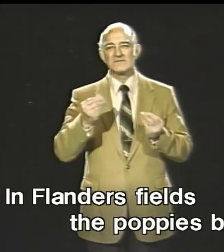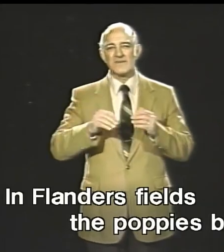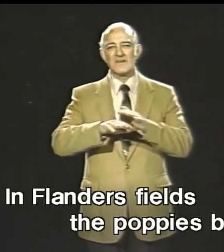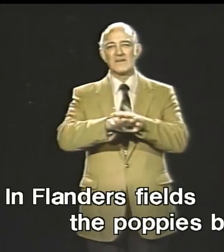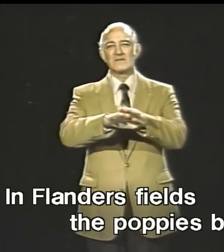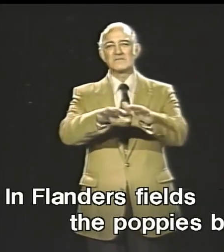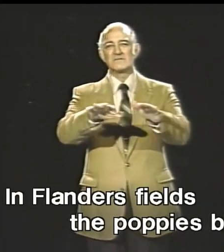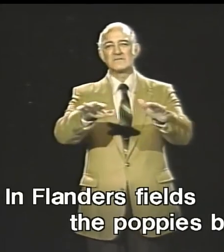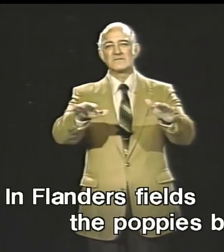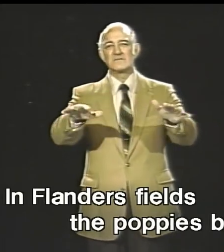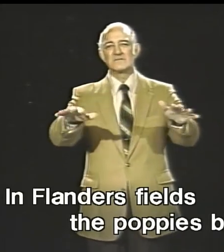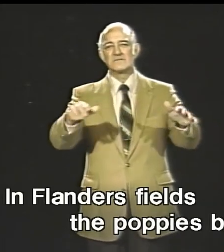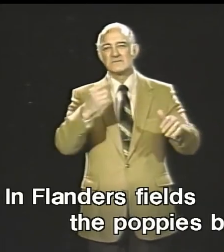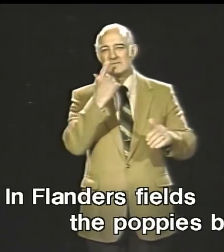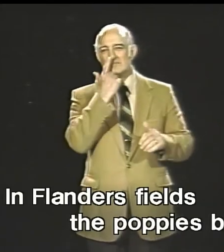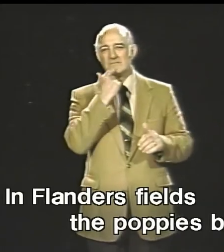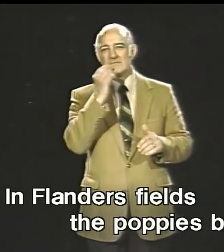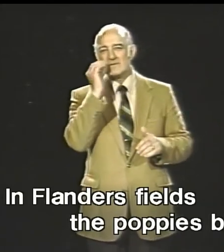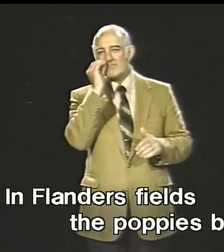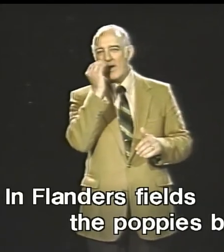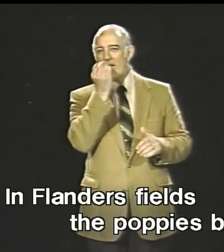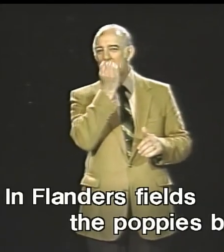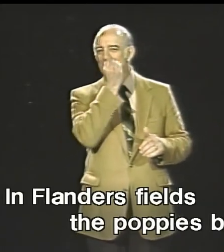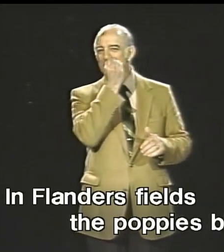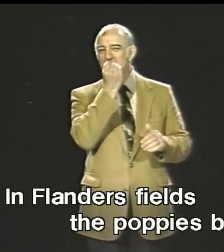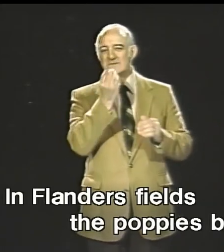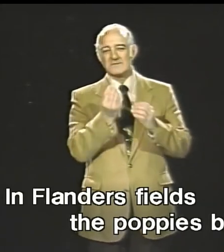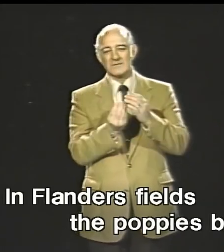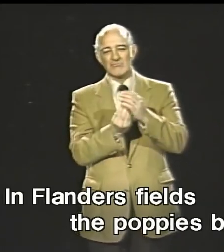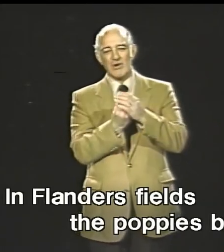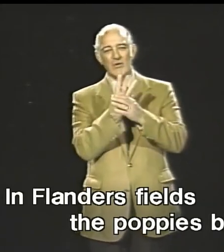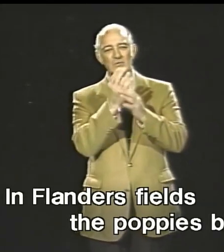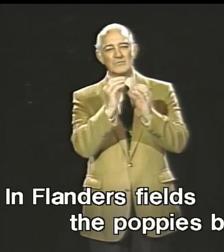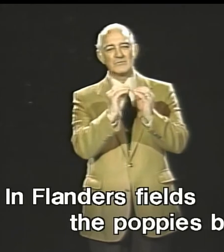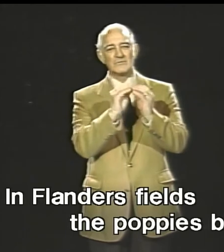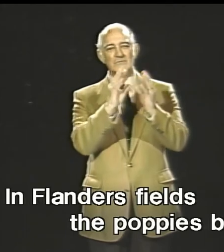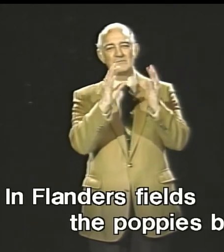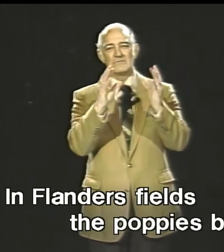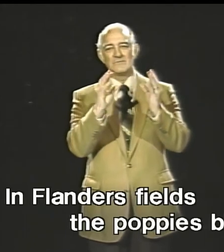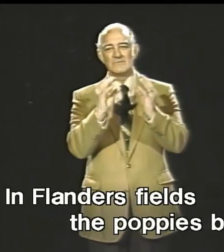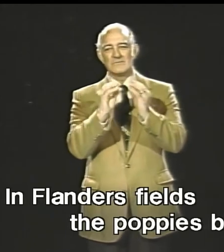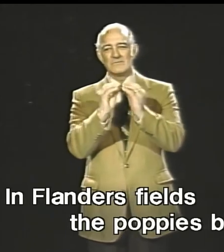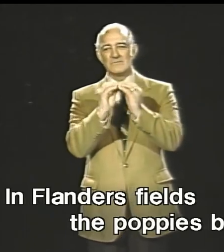In Flanders fields, the poppies blow.